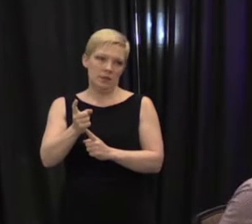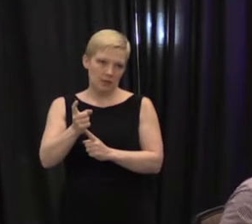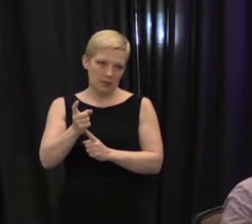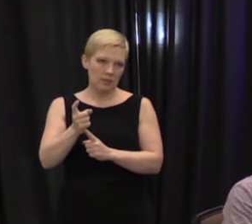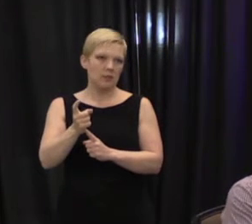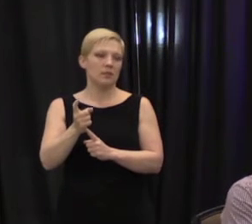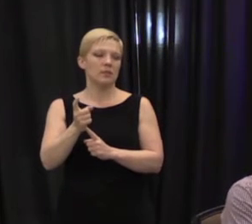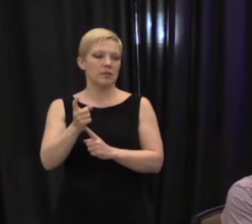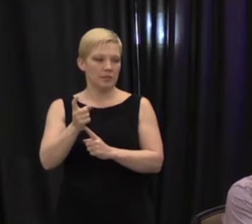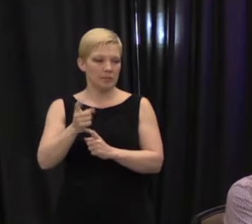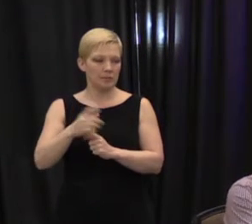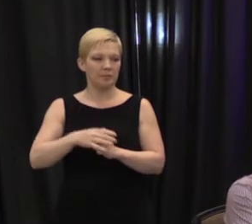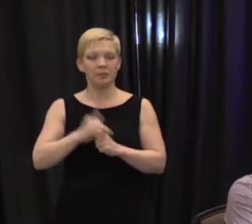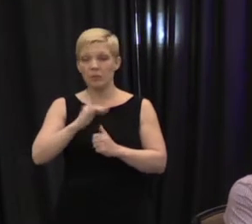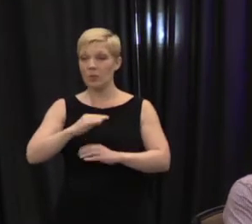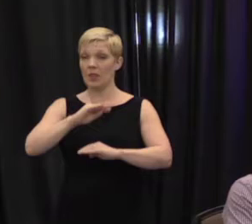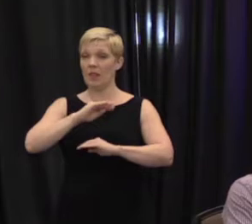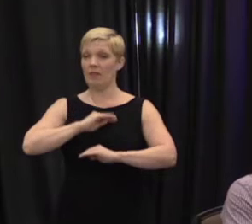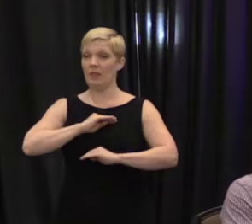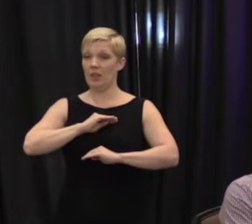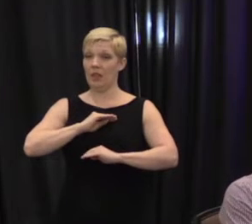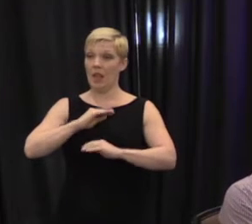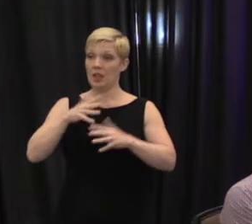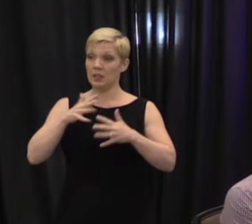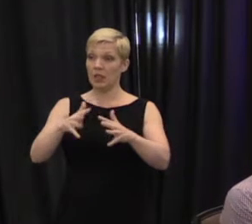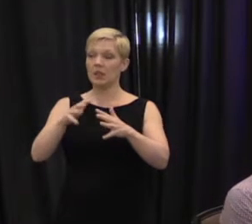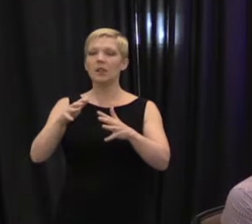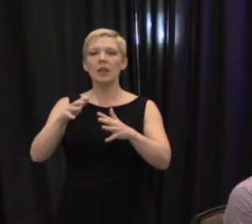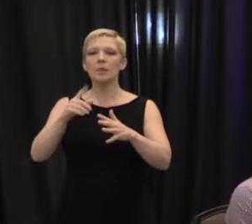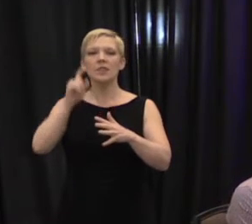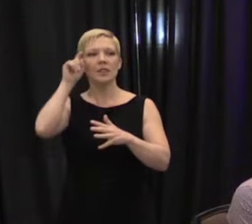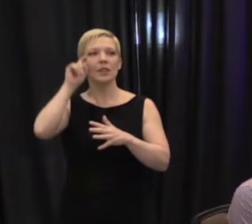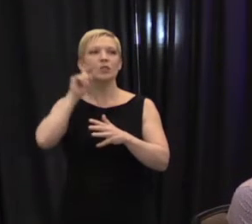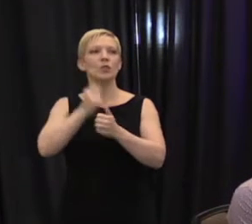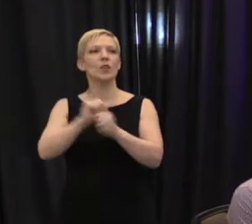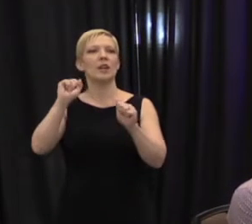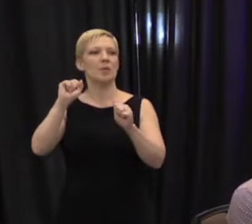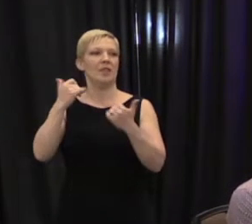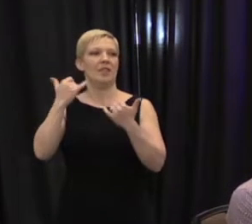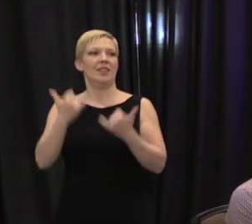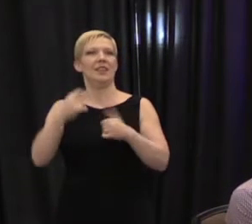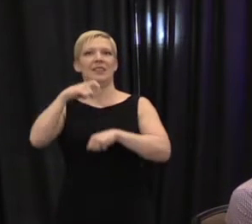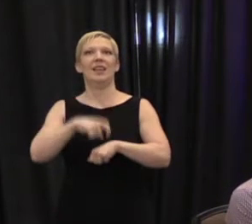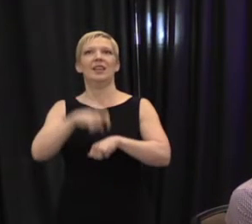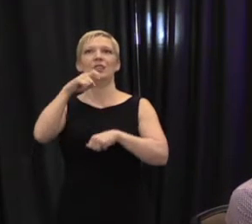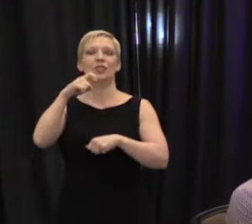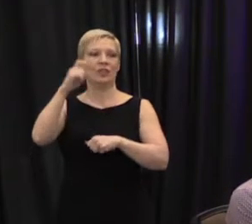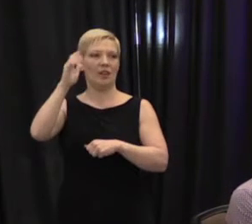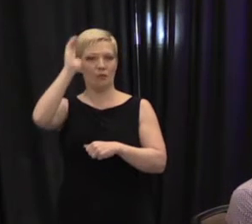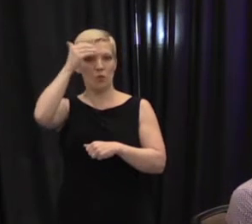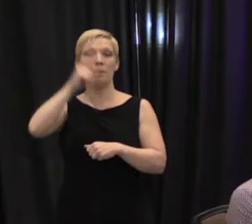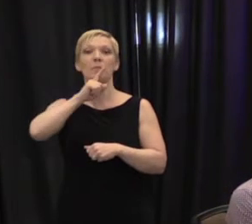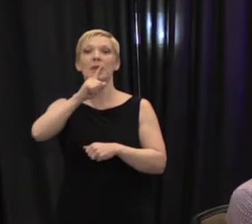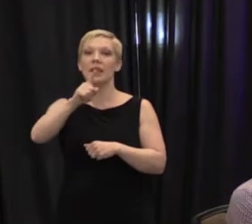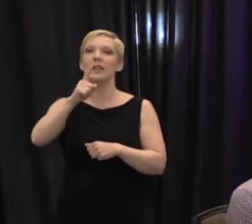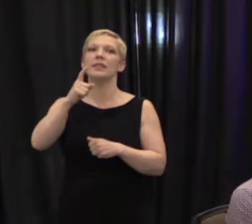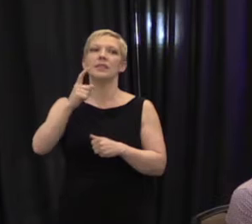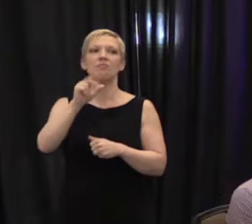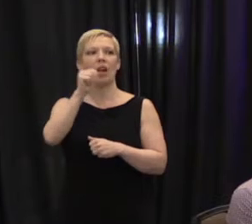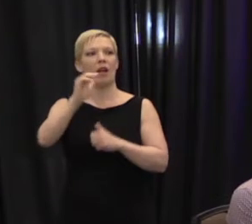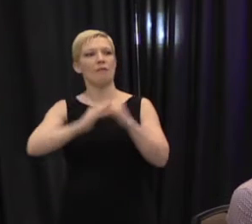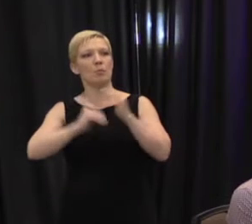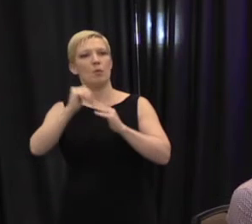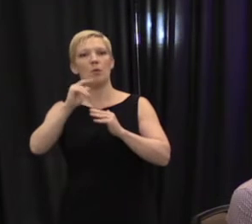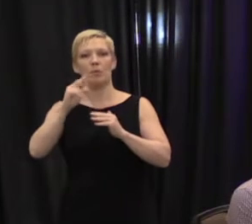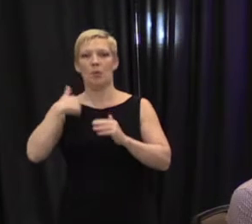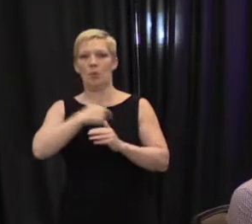And action steps alleviate some anxiety, but only temporarily. Sexual freedom in this age of Trump is uncomfortable, but we have been called to make our